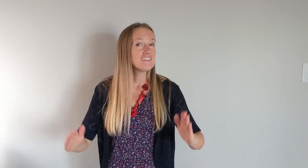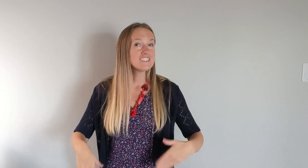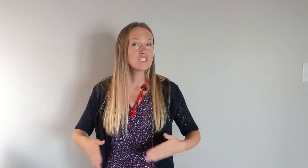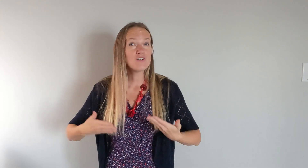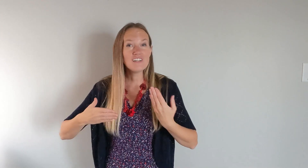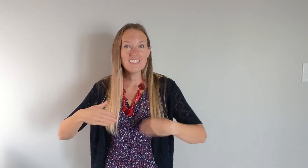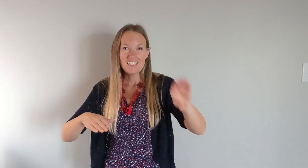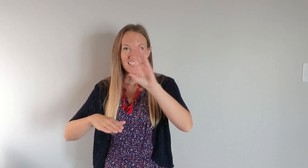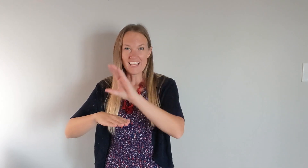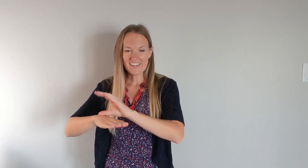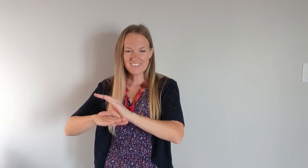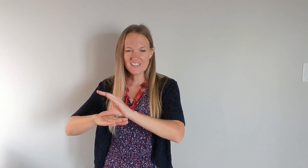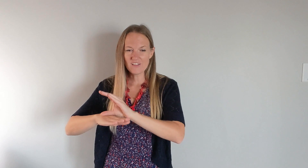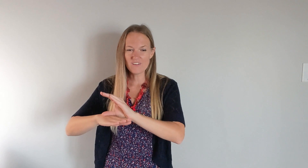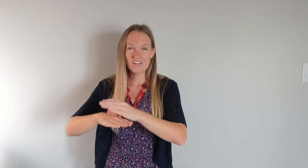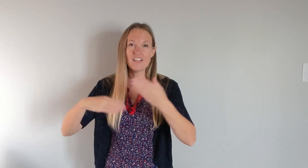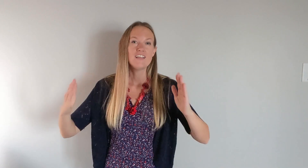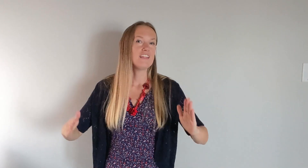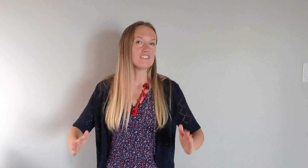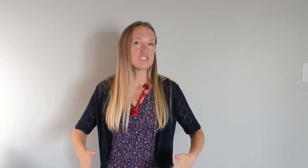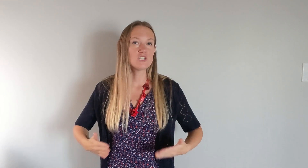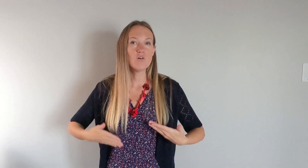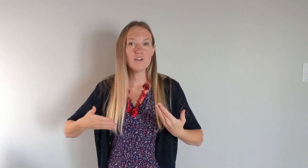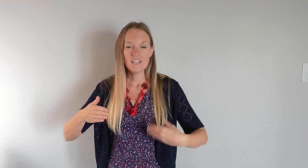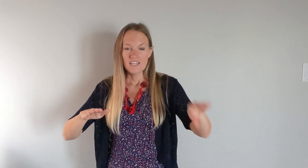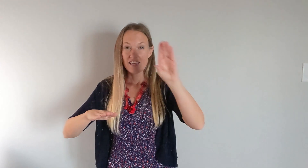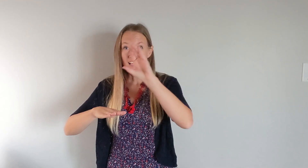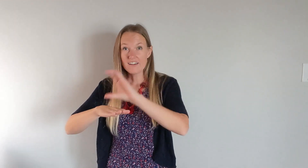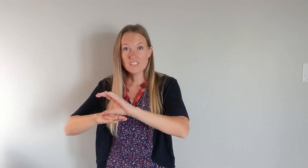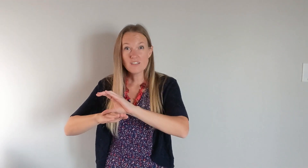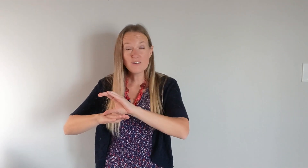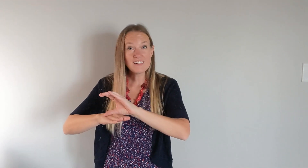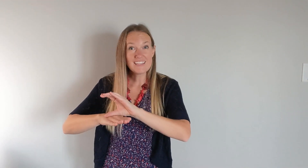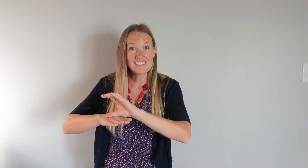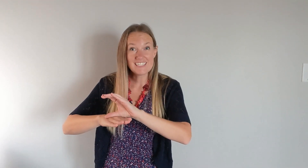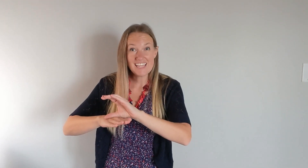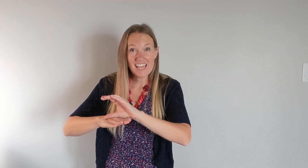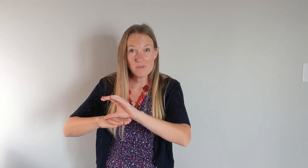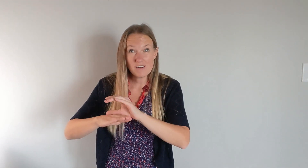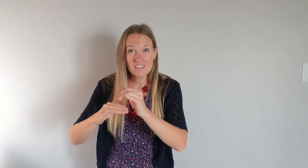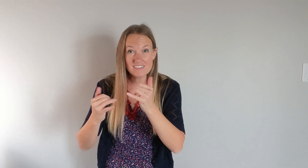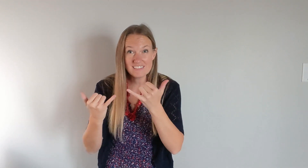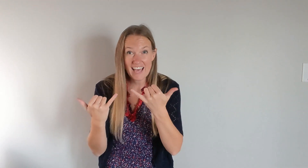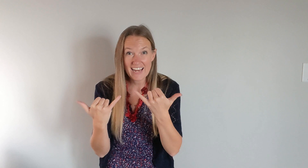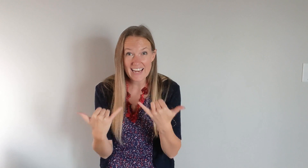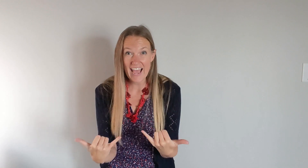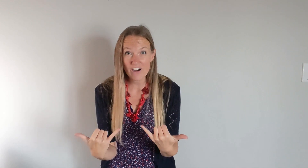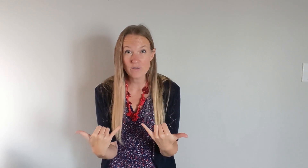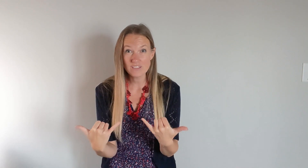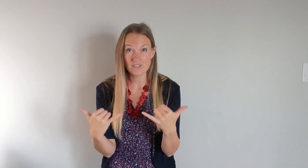There's joy in the house of the Lord. There's joy in the house of the Lord. And then today, we already learned that. Now, you know